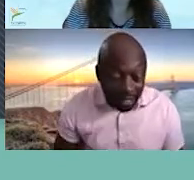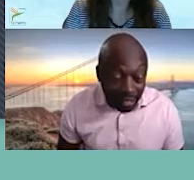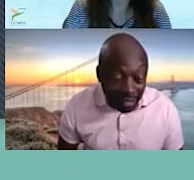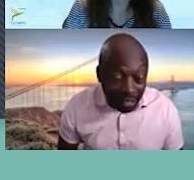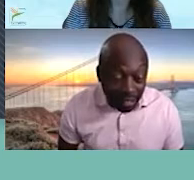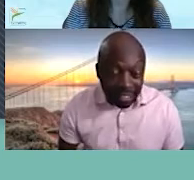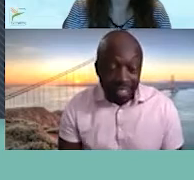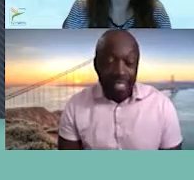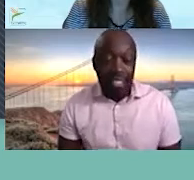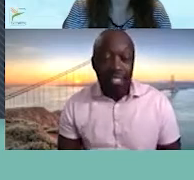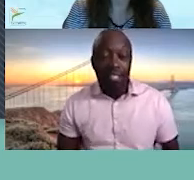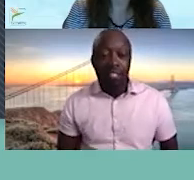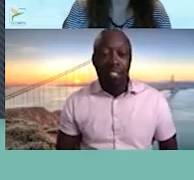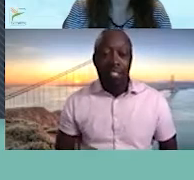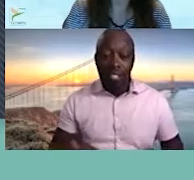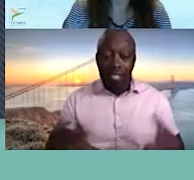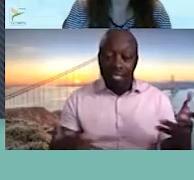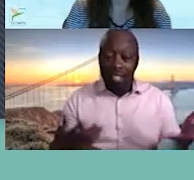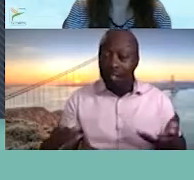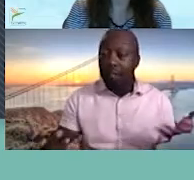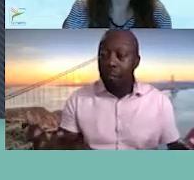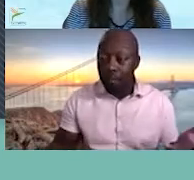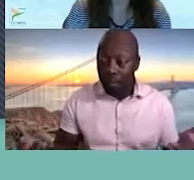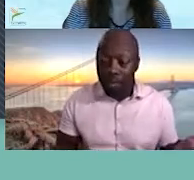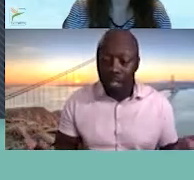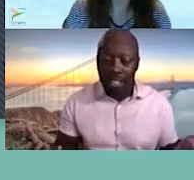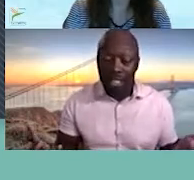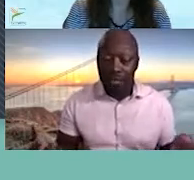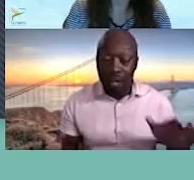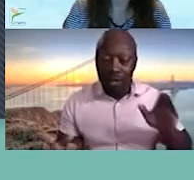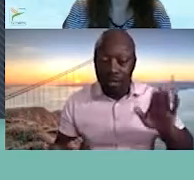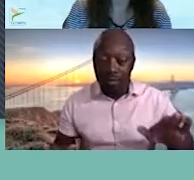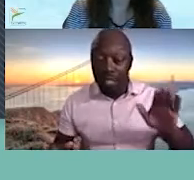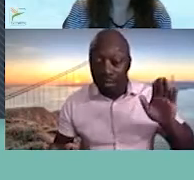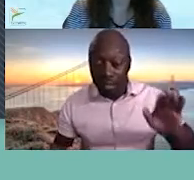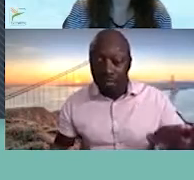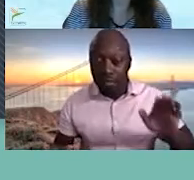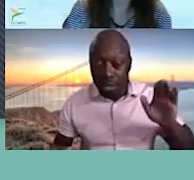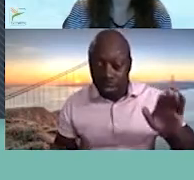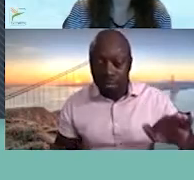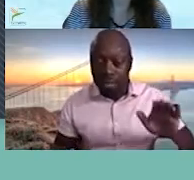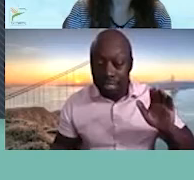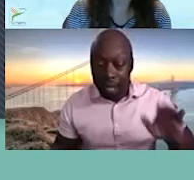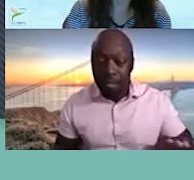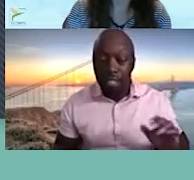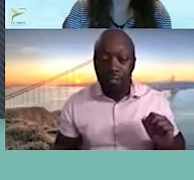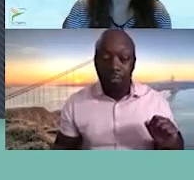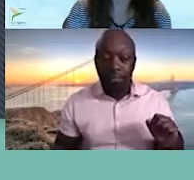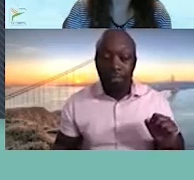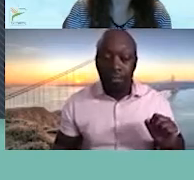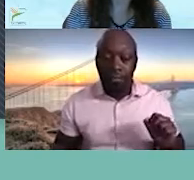leg, looks like the knee. So that's like a form of communication as well. What if she was tapping